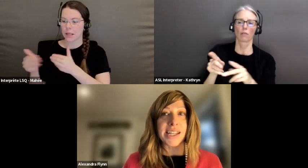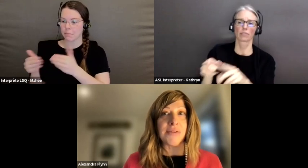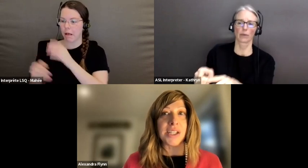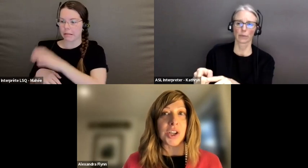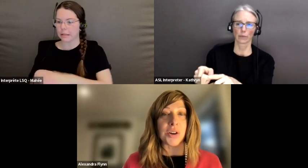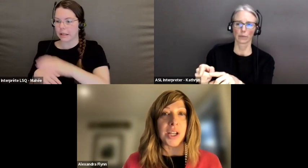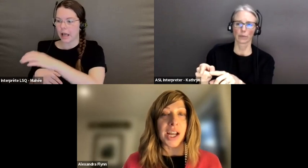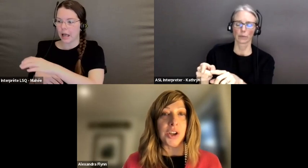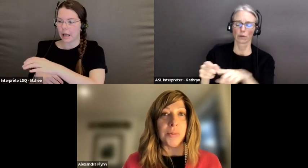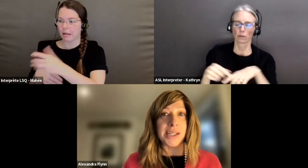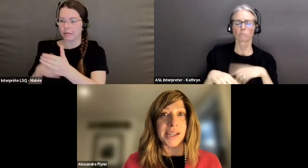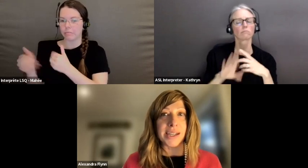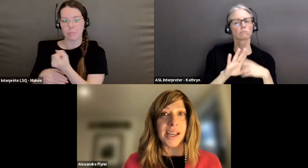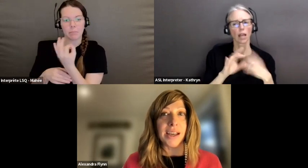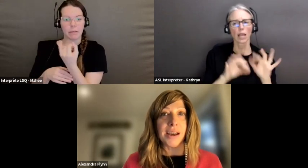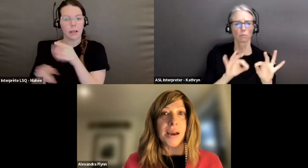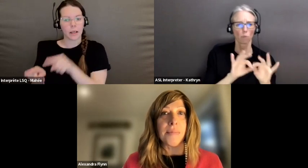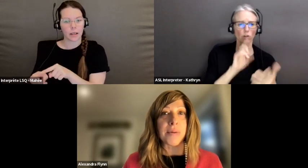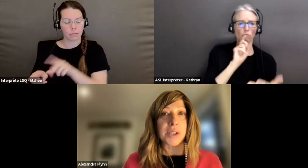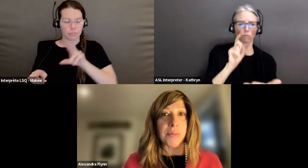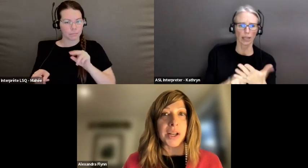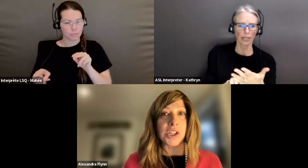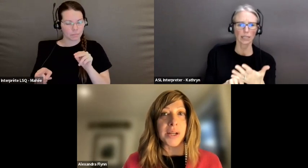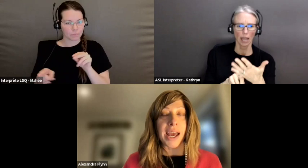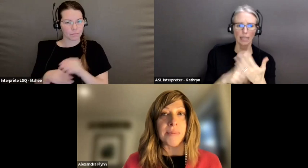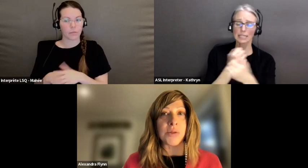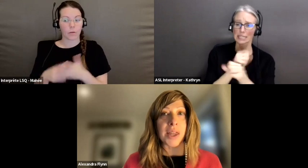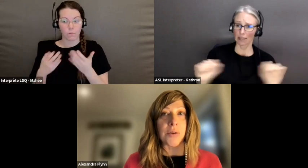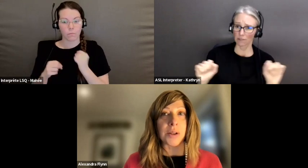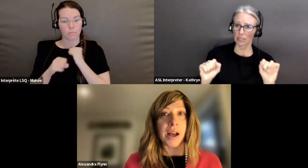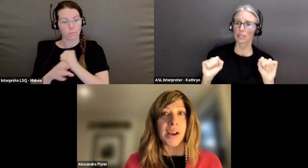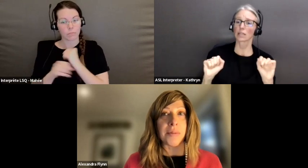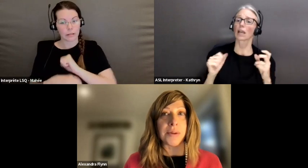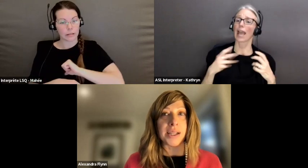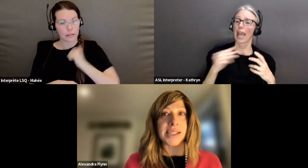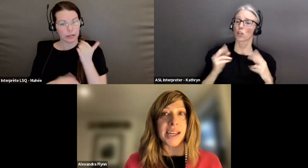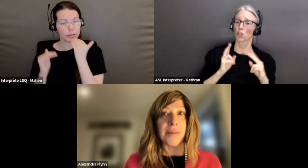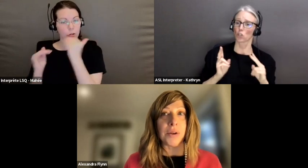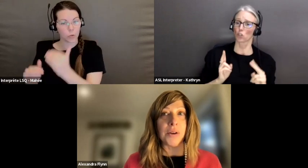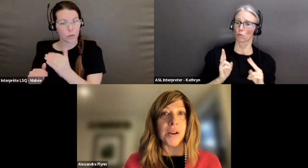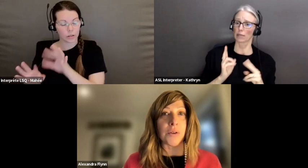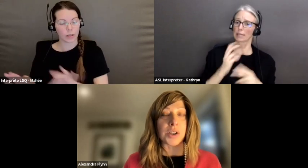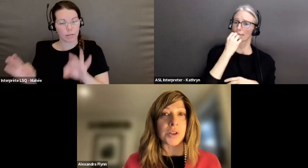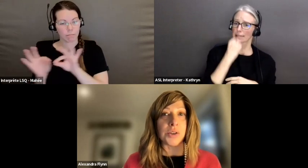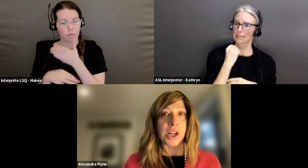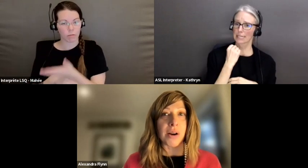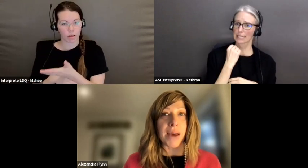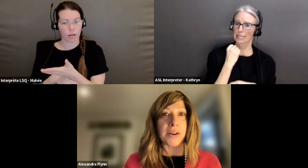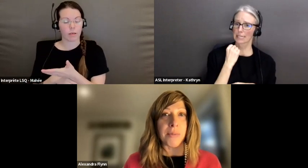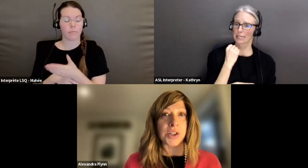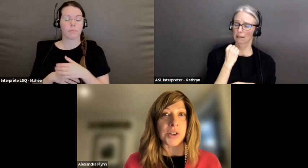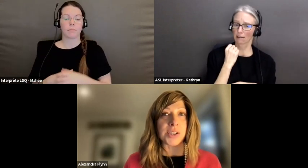to safety, security, and human dignity by responding to encampments without relying on policing and punitive or